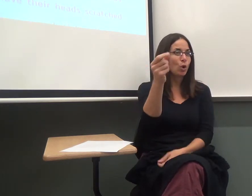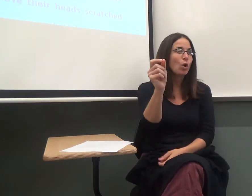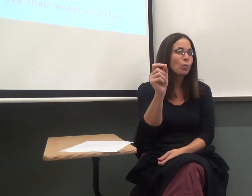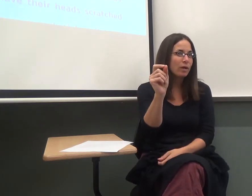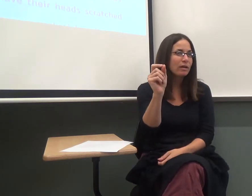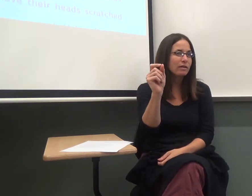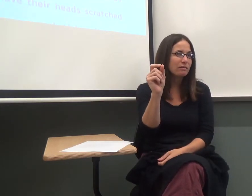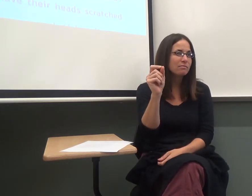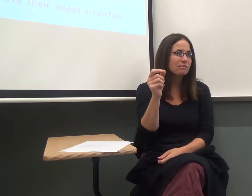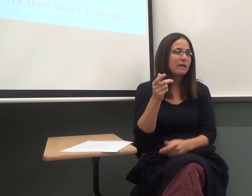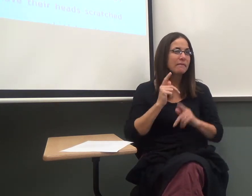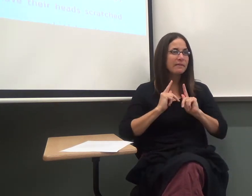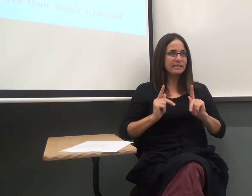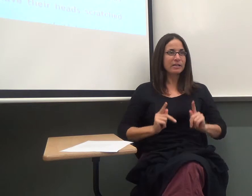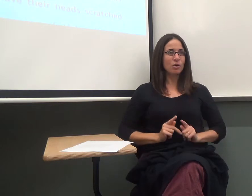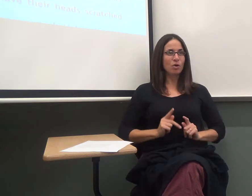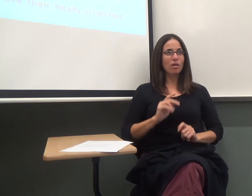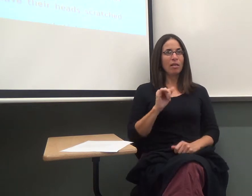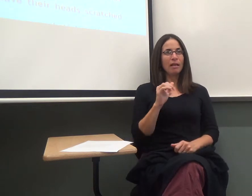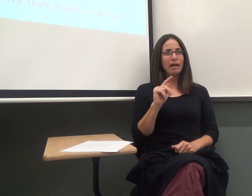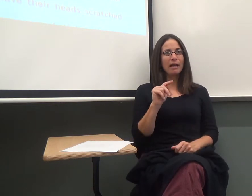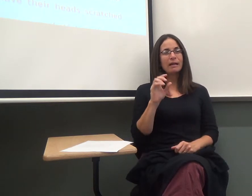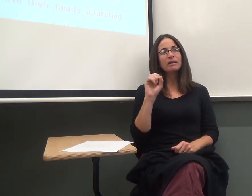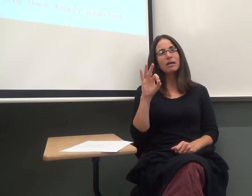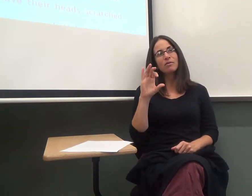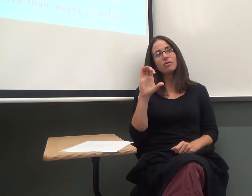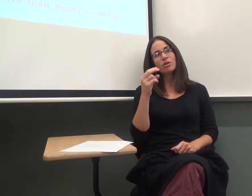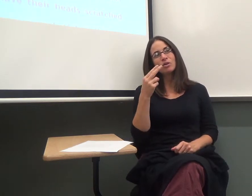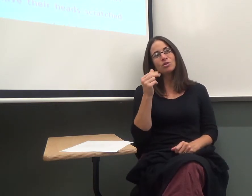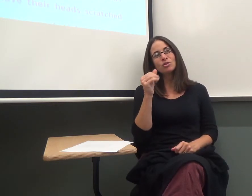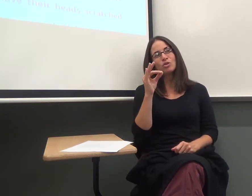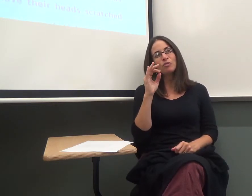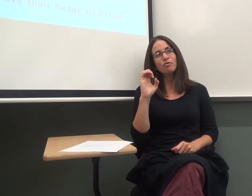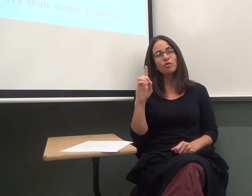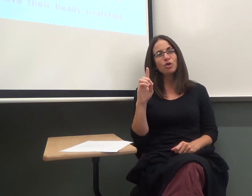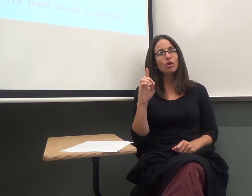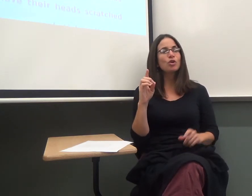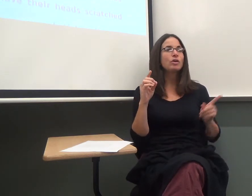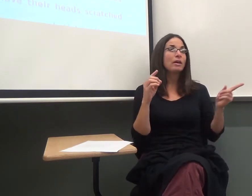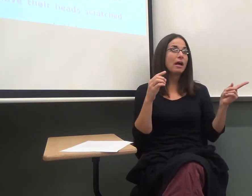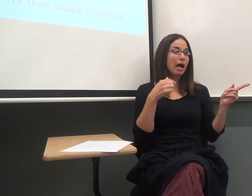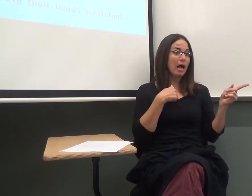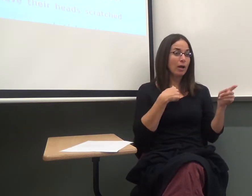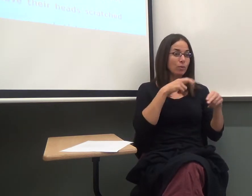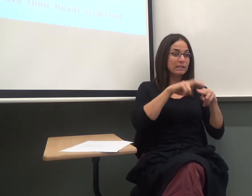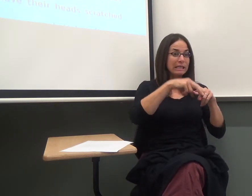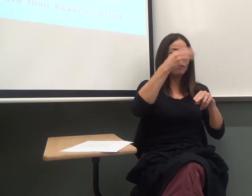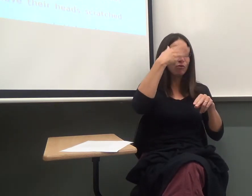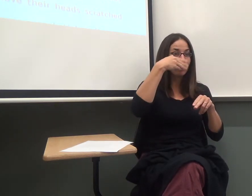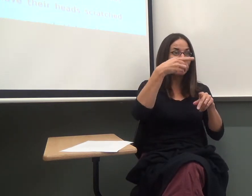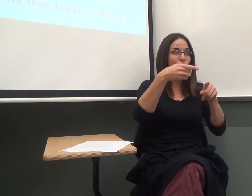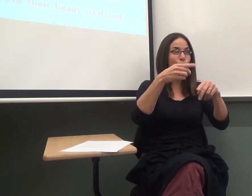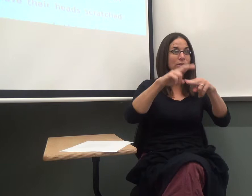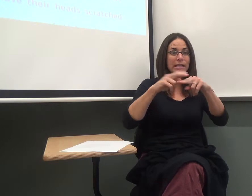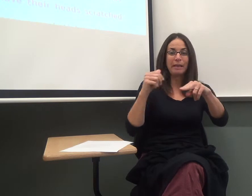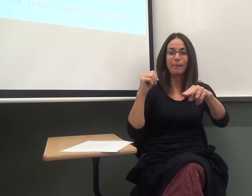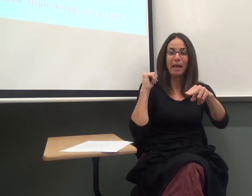of chauffeuring someone means I would sit in the front seat and you would sit in the back seat and we would go somewhere. Like the taxi